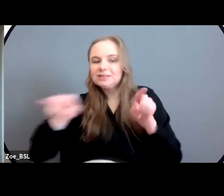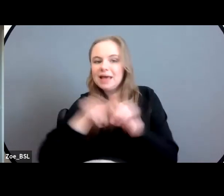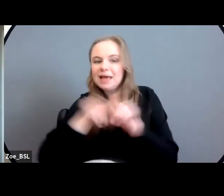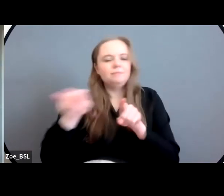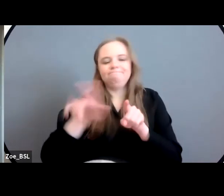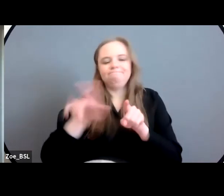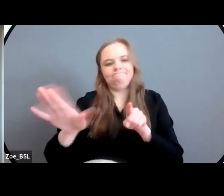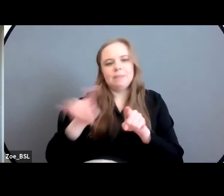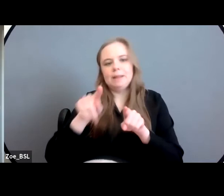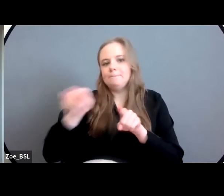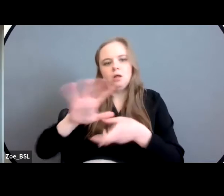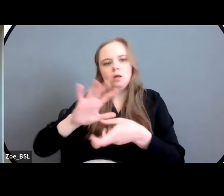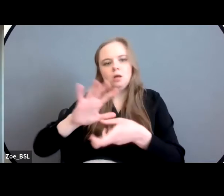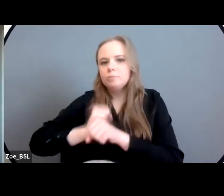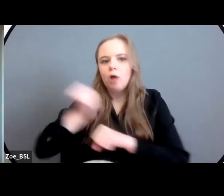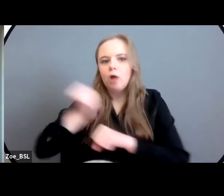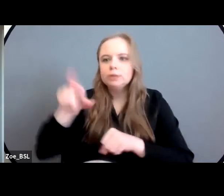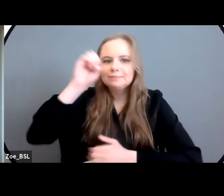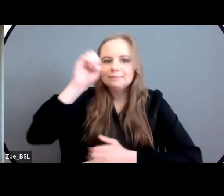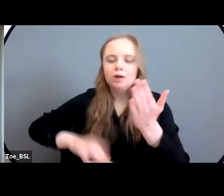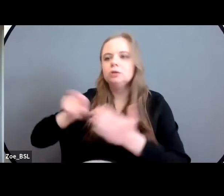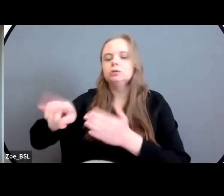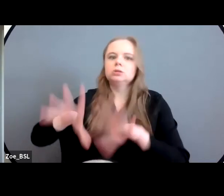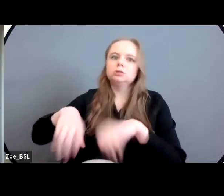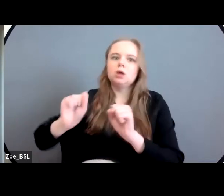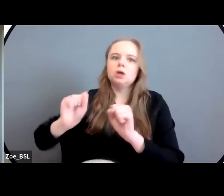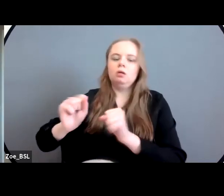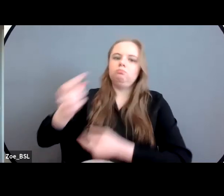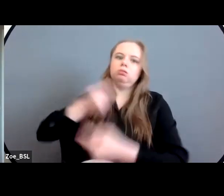to explain my condition, I had to have assessments,